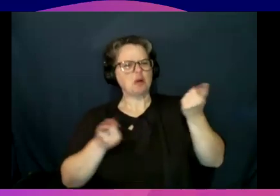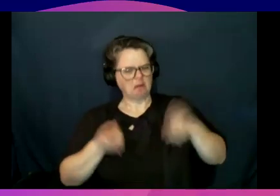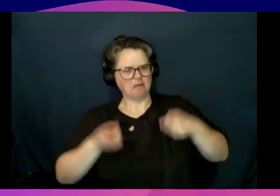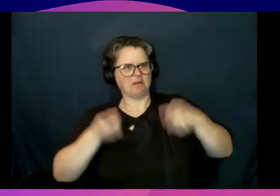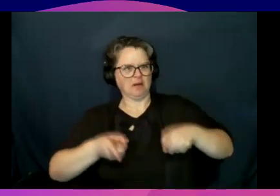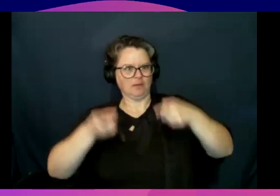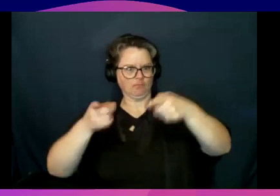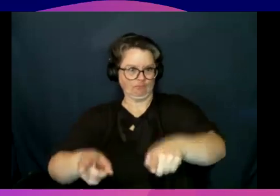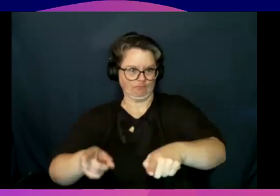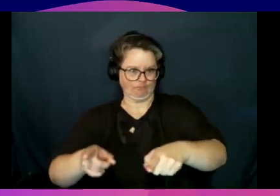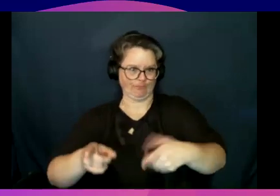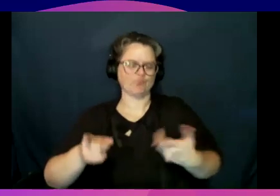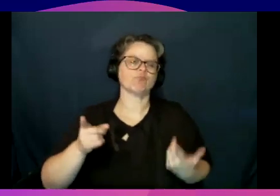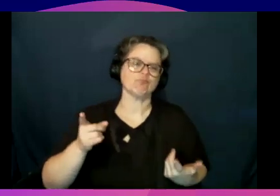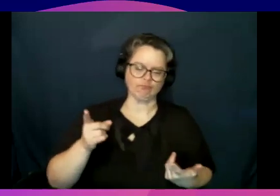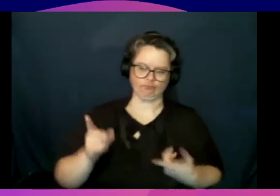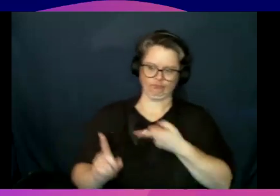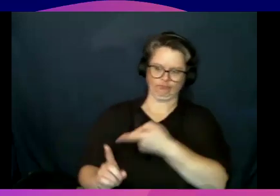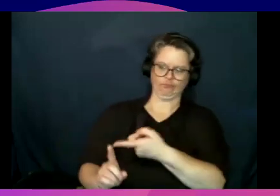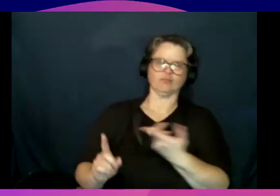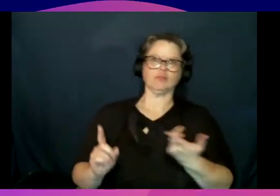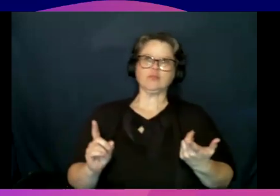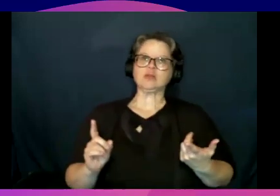in, quote, smearing each other with trauma?